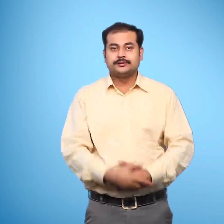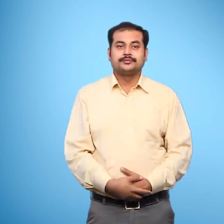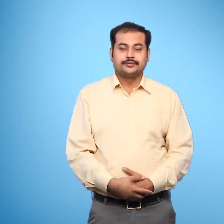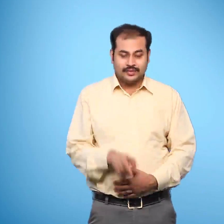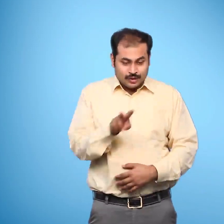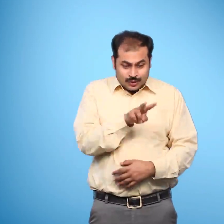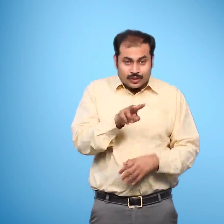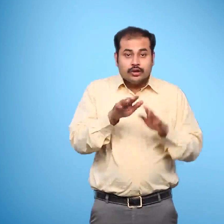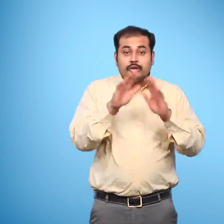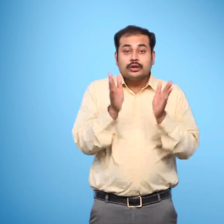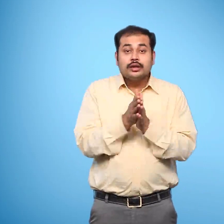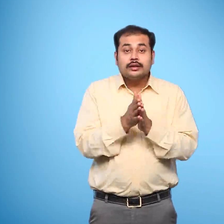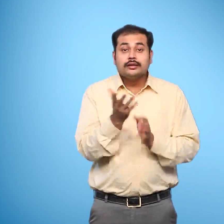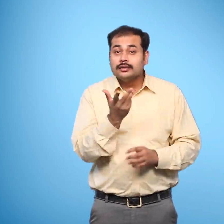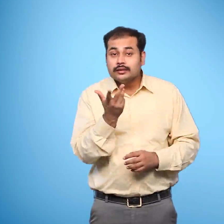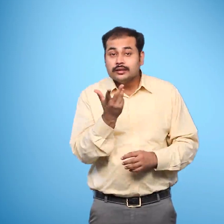The total points scored by him would be